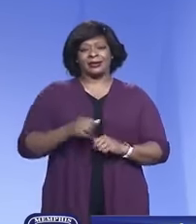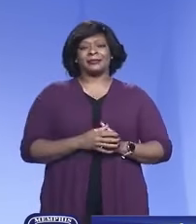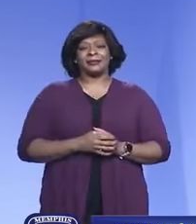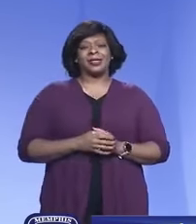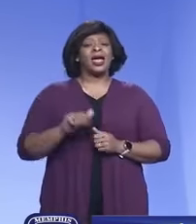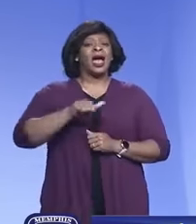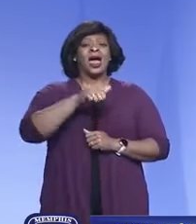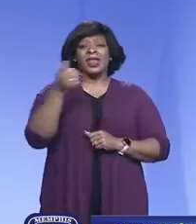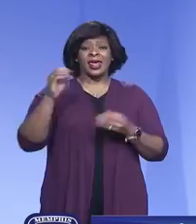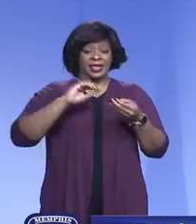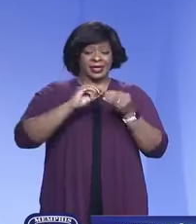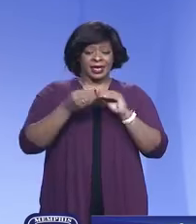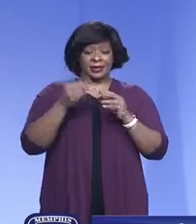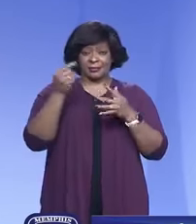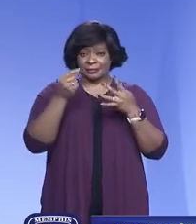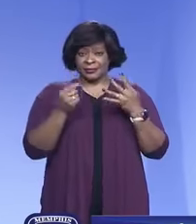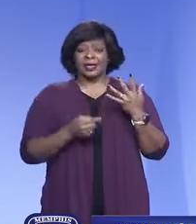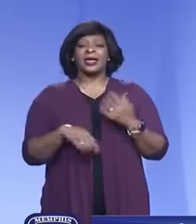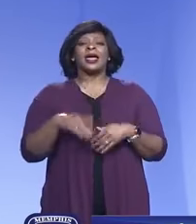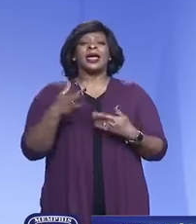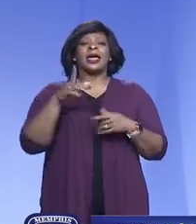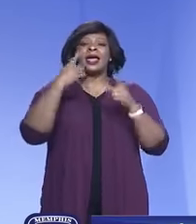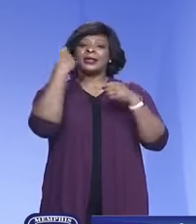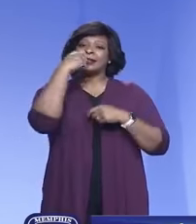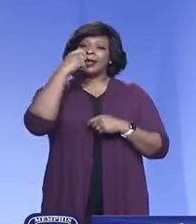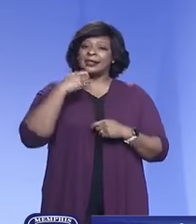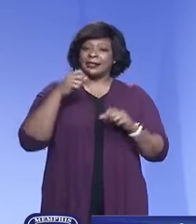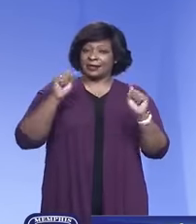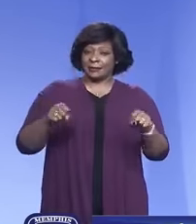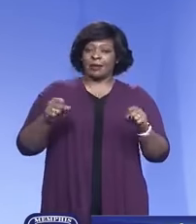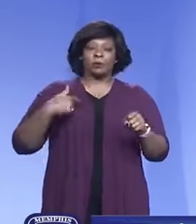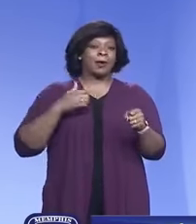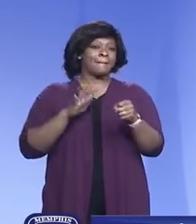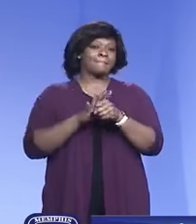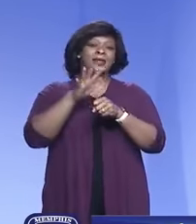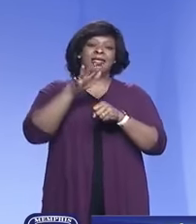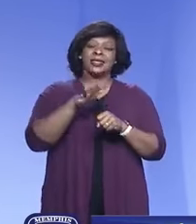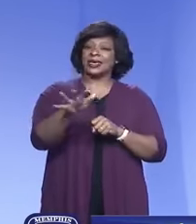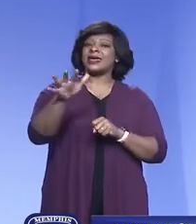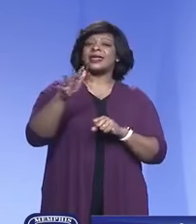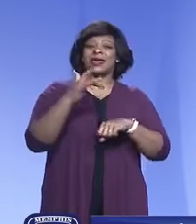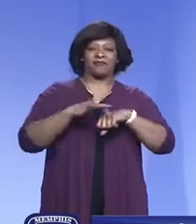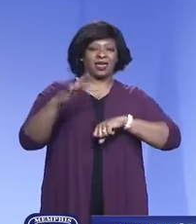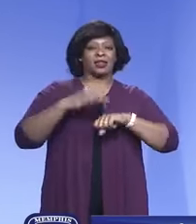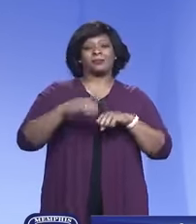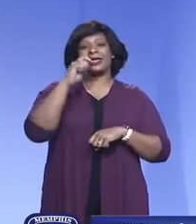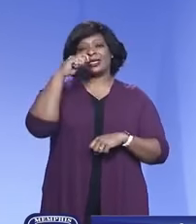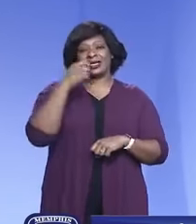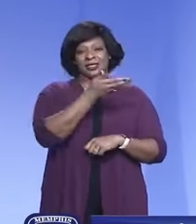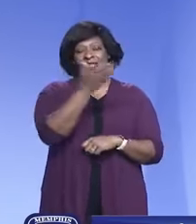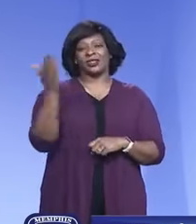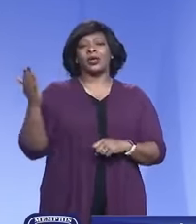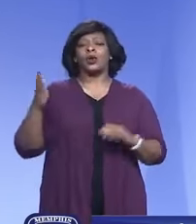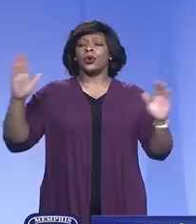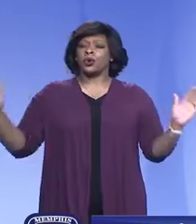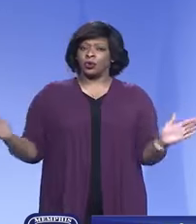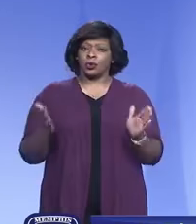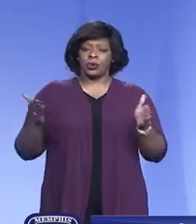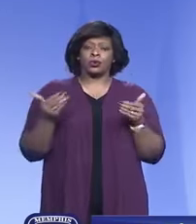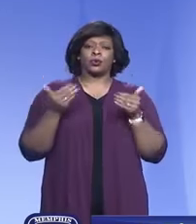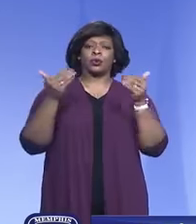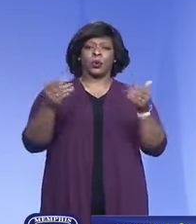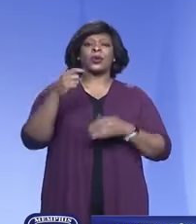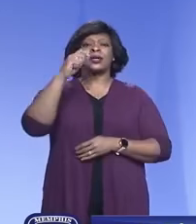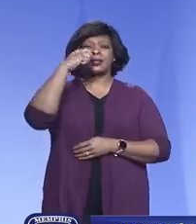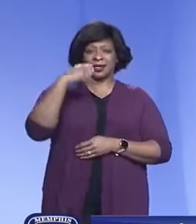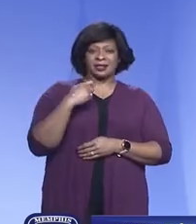gating criteria is testing capacity. We have tons of testing capacity. So really are encouraging people to get